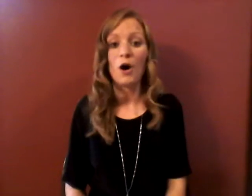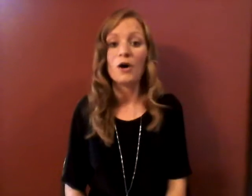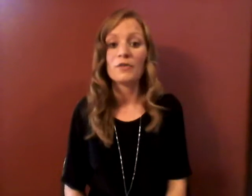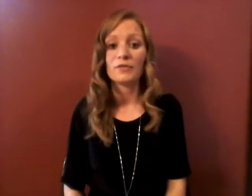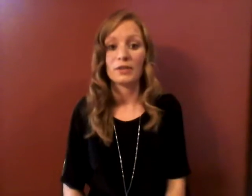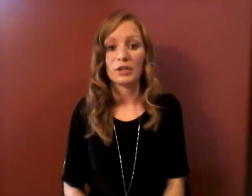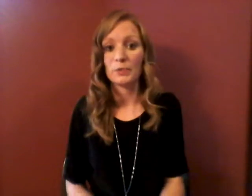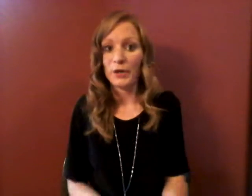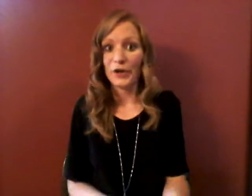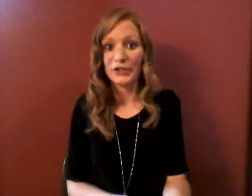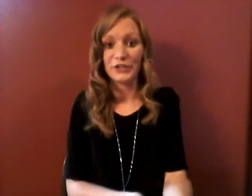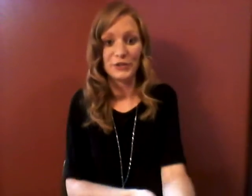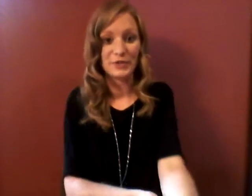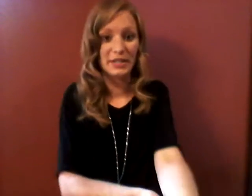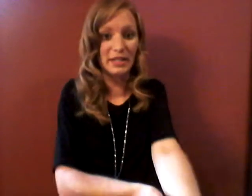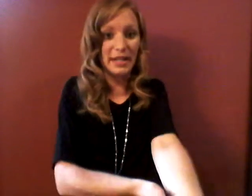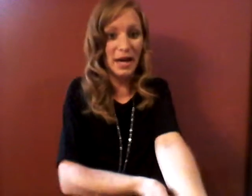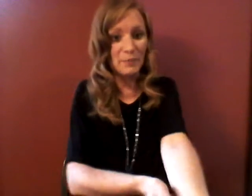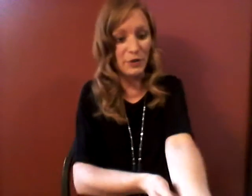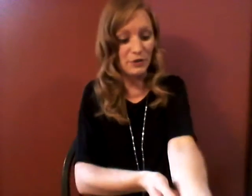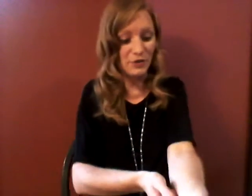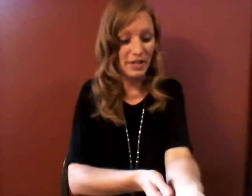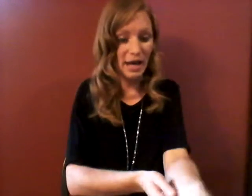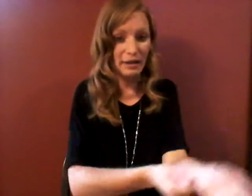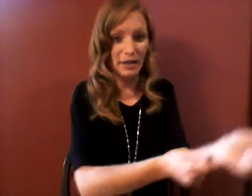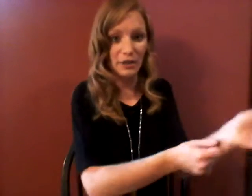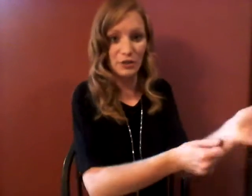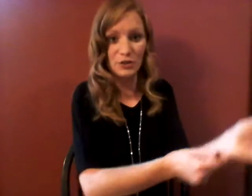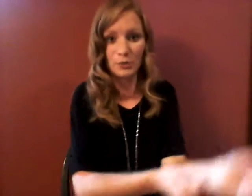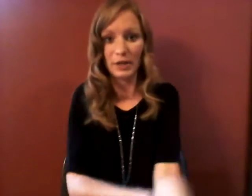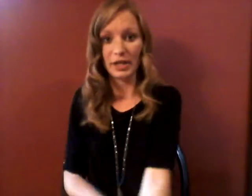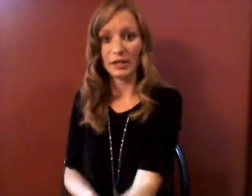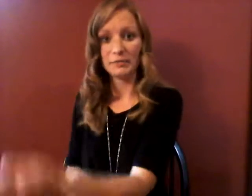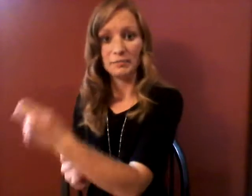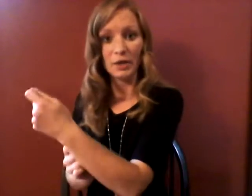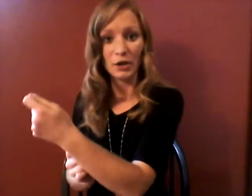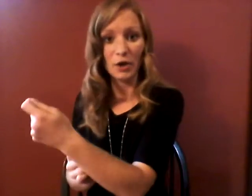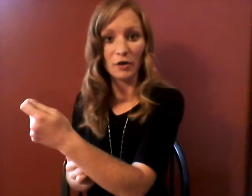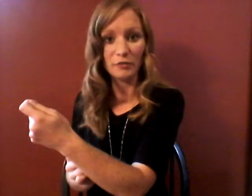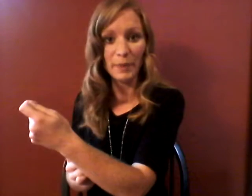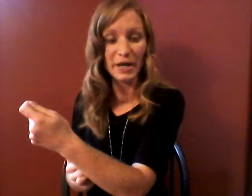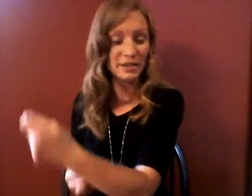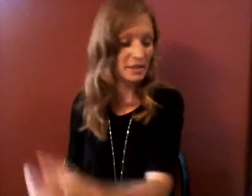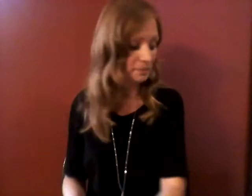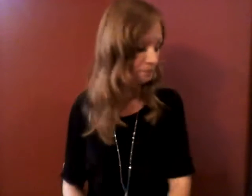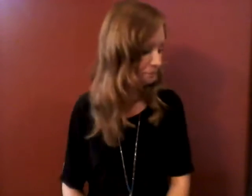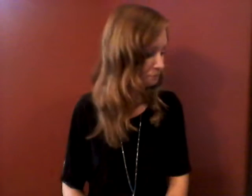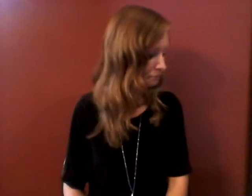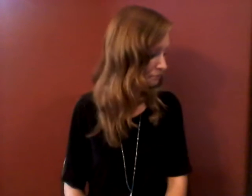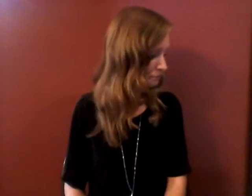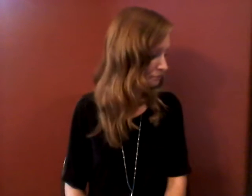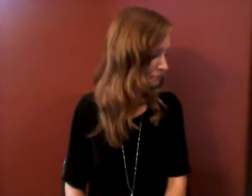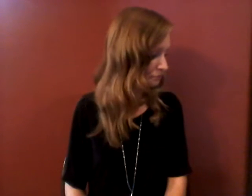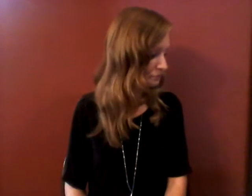Golf, a little bit hard to do sitting down, but you just act like you're swinging a golf putt.